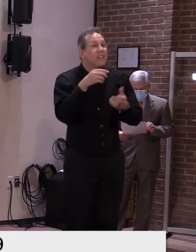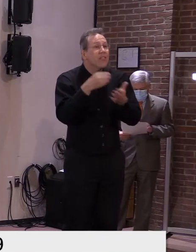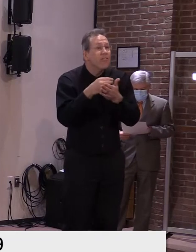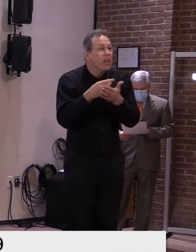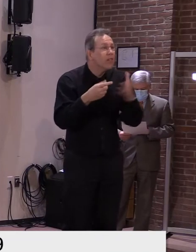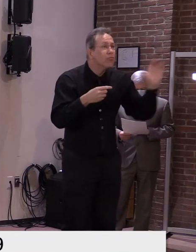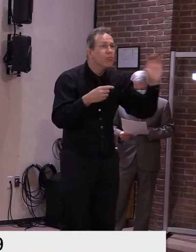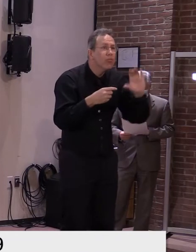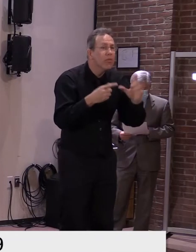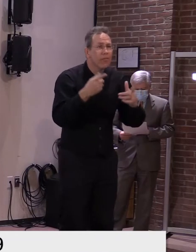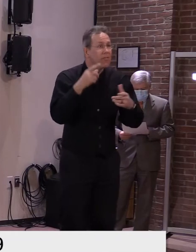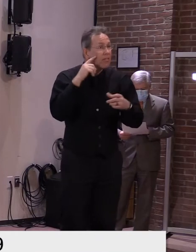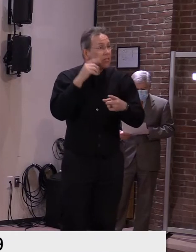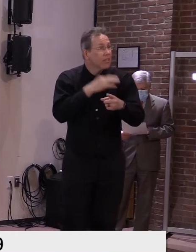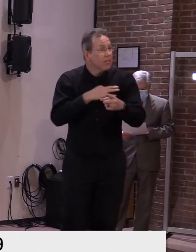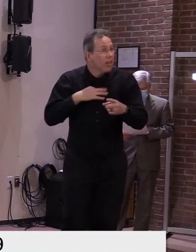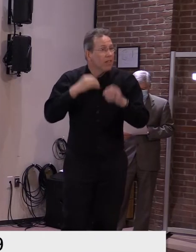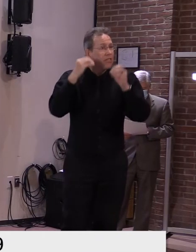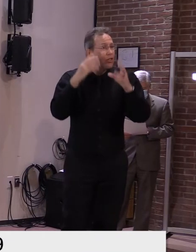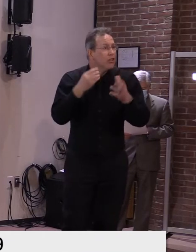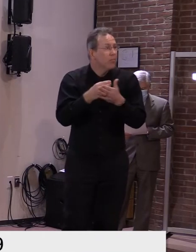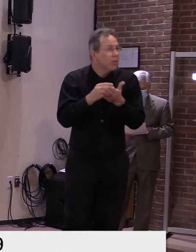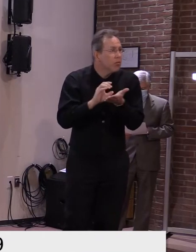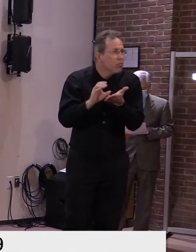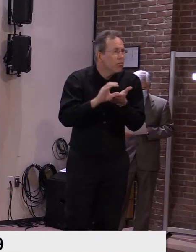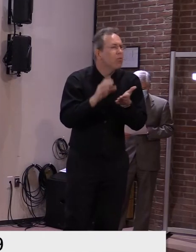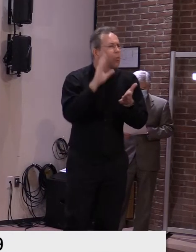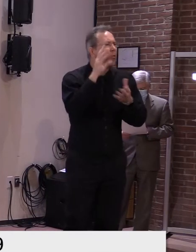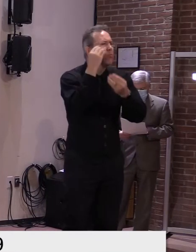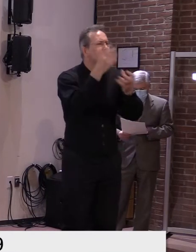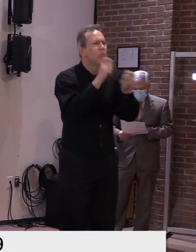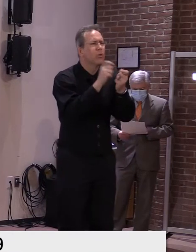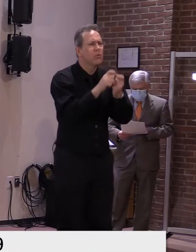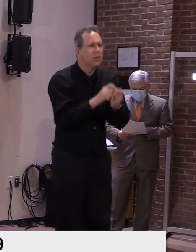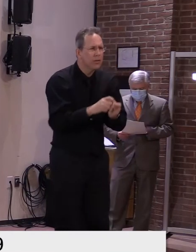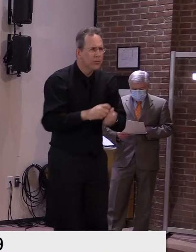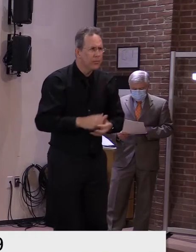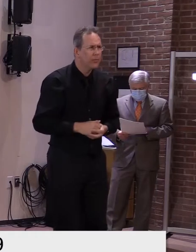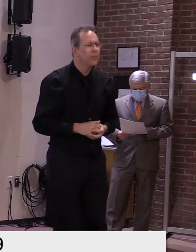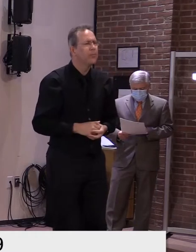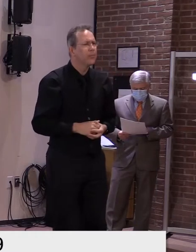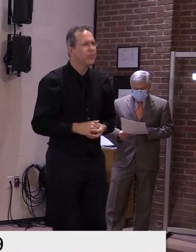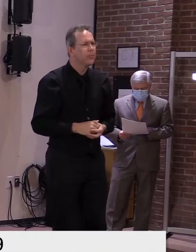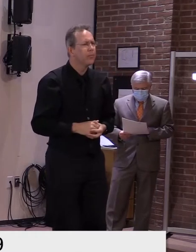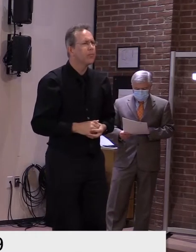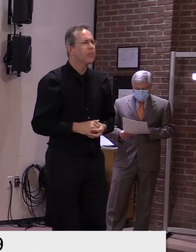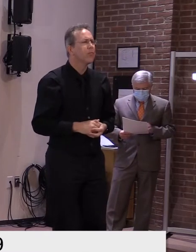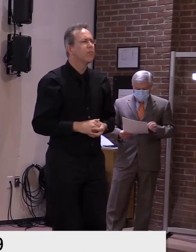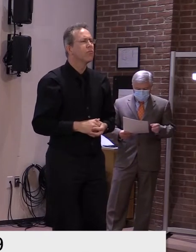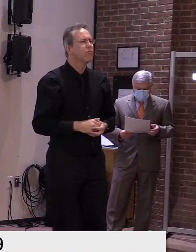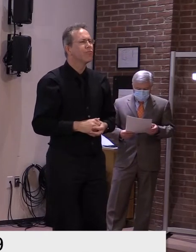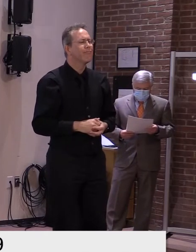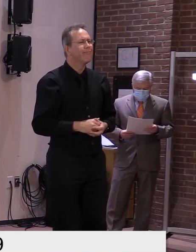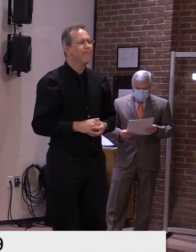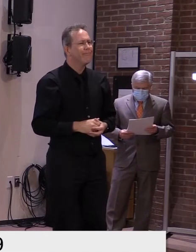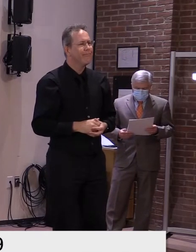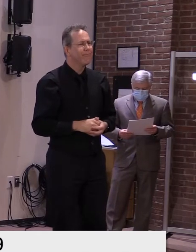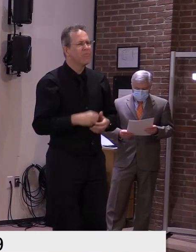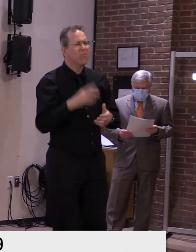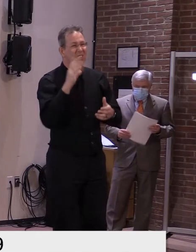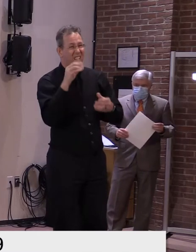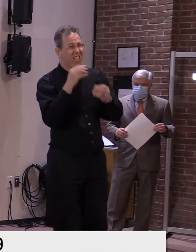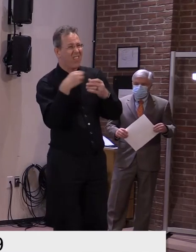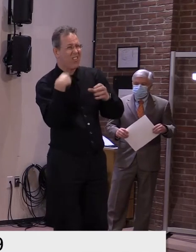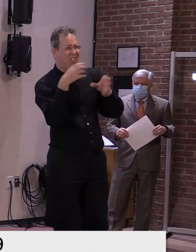programs with what schools will offer as part of their recovery plans. I will have more information on this work in the coming weeks. That concludes